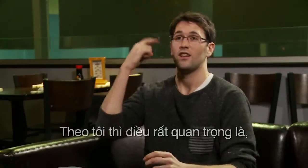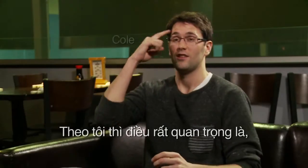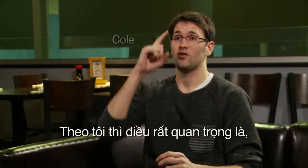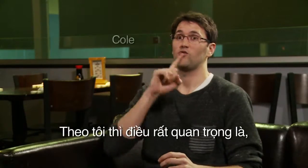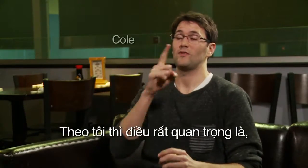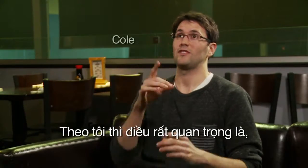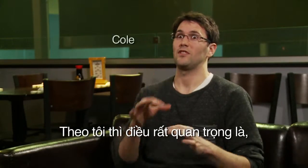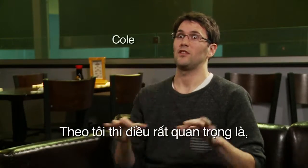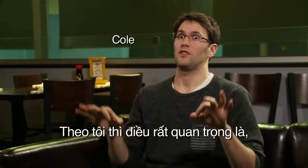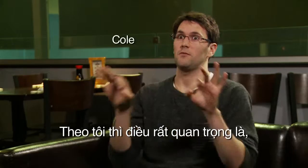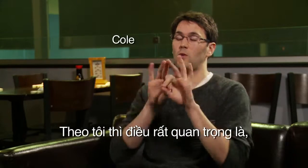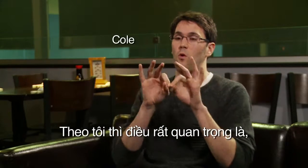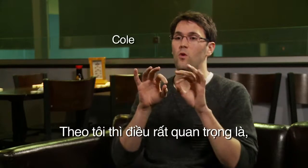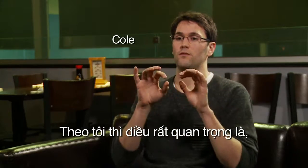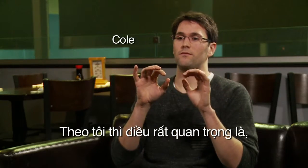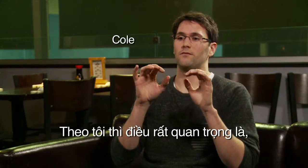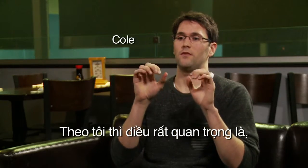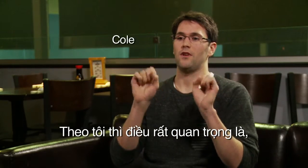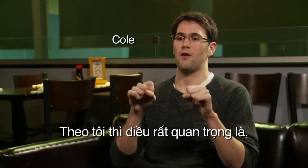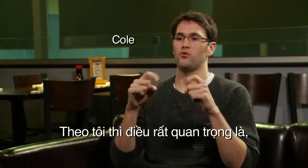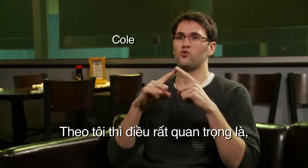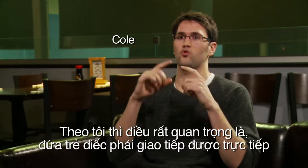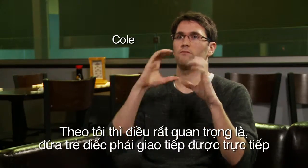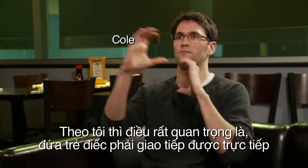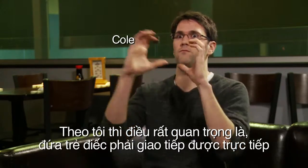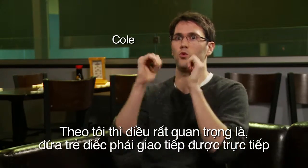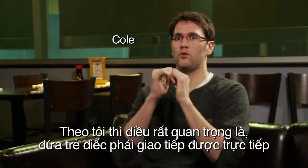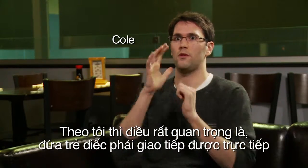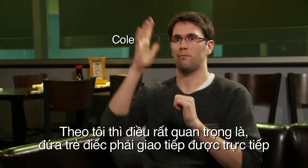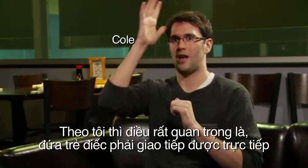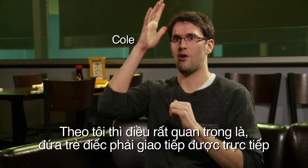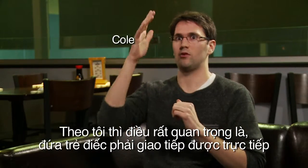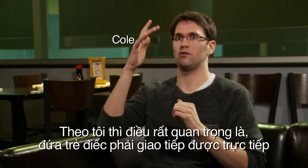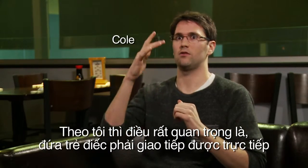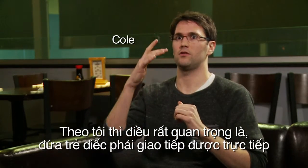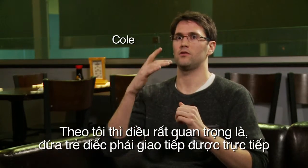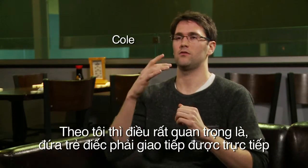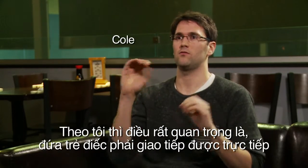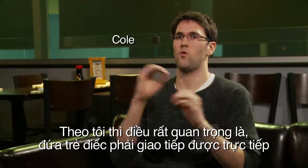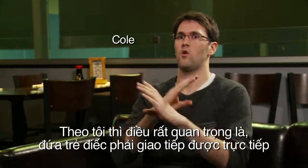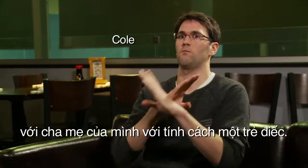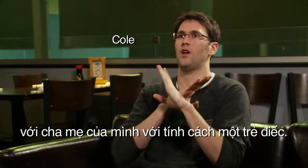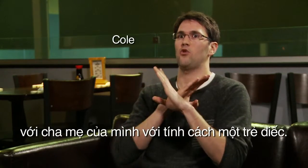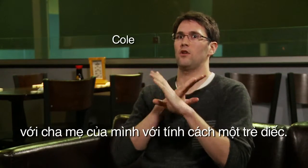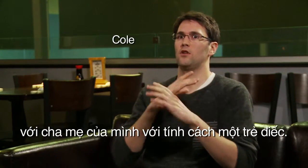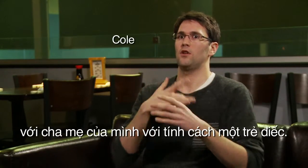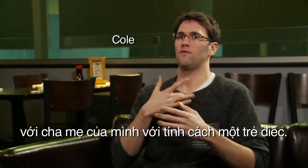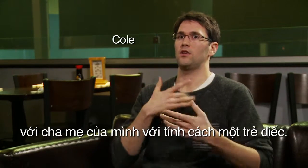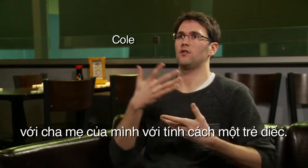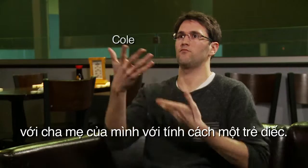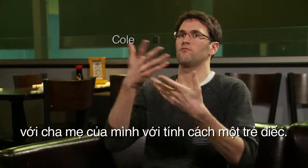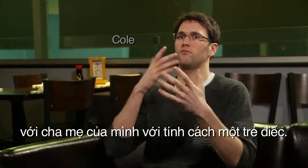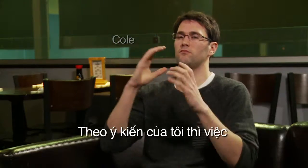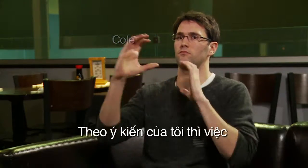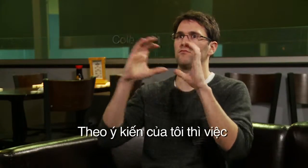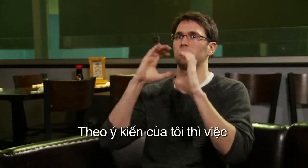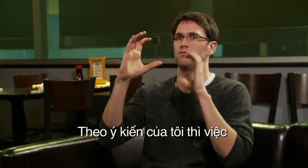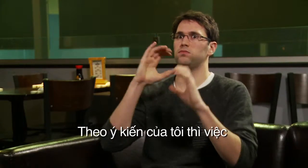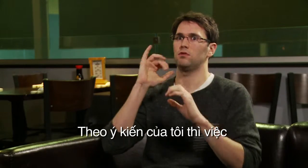I think it's really important to be able to communicate directly with your parents as a deaf child. Having no barrier